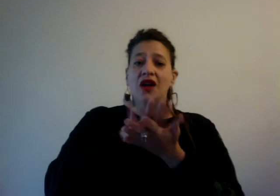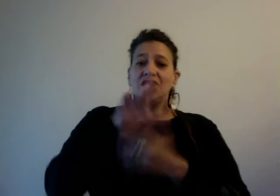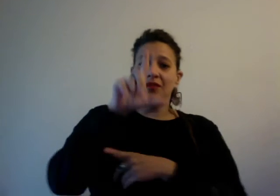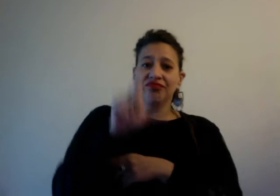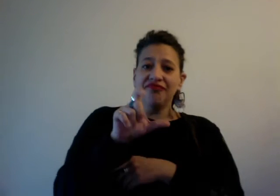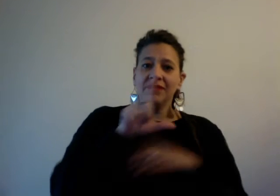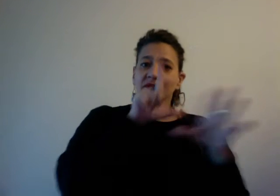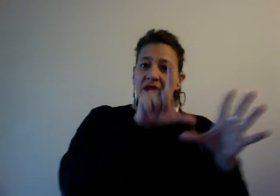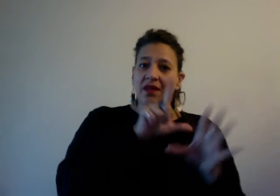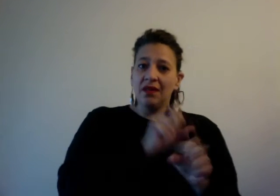I'm doing.